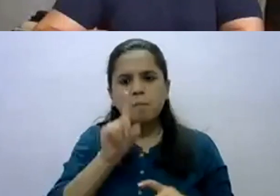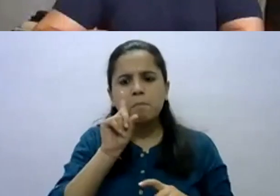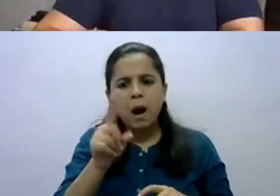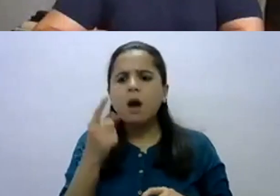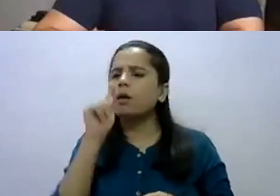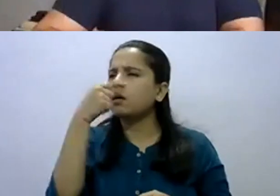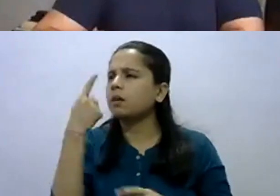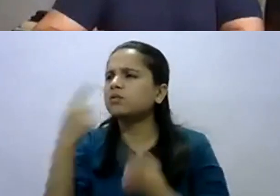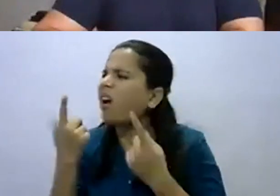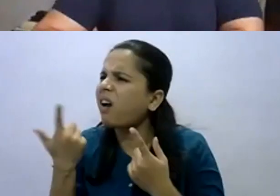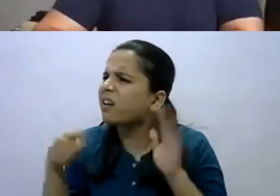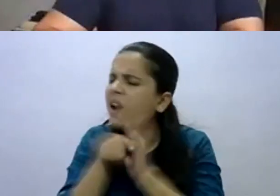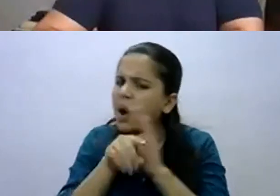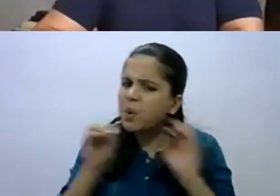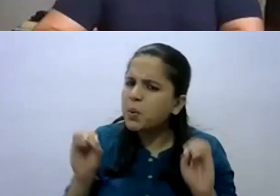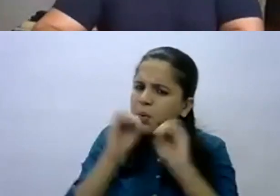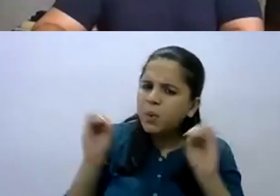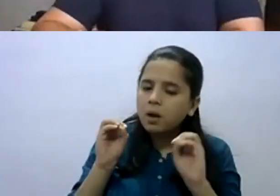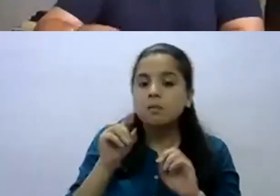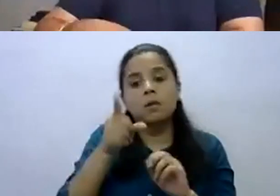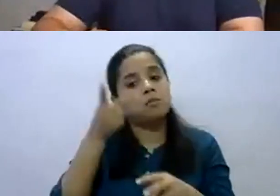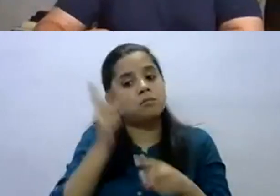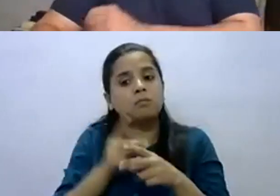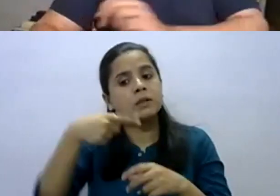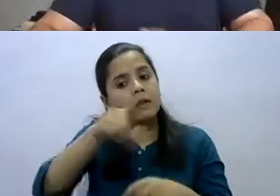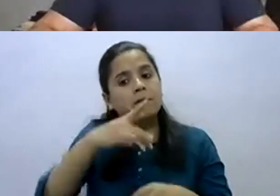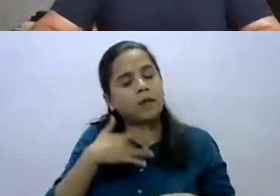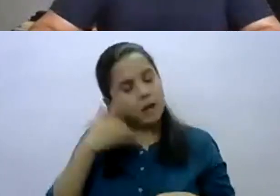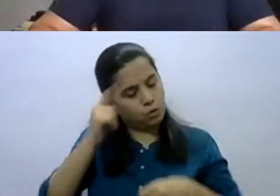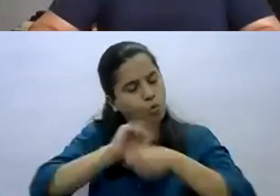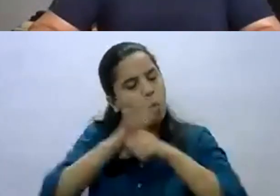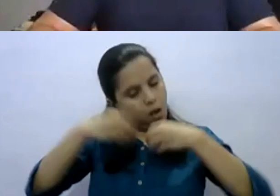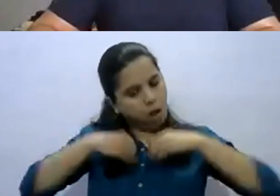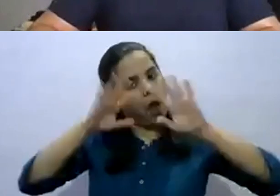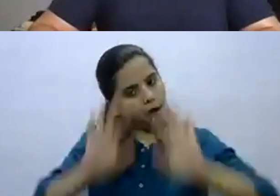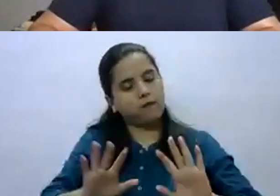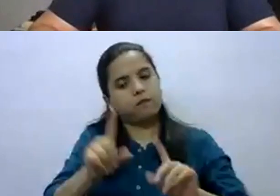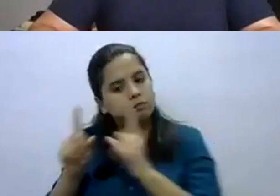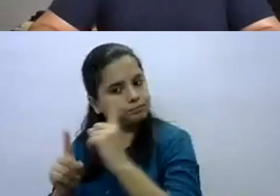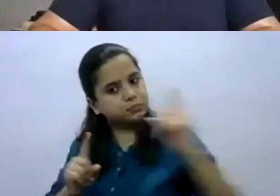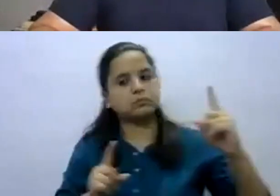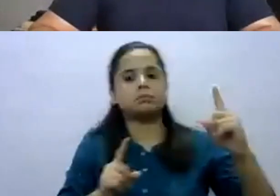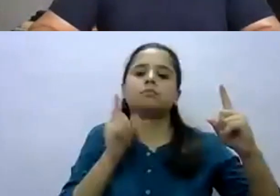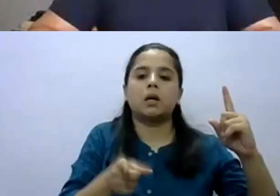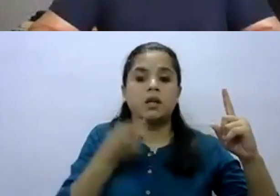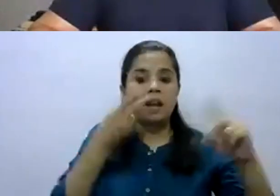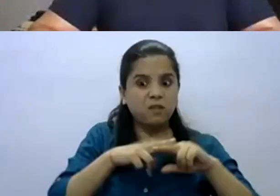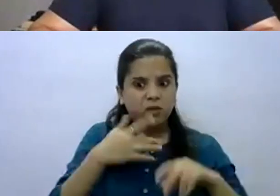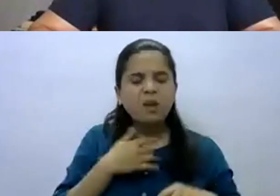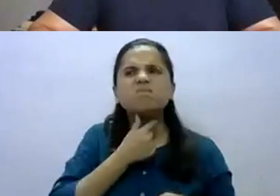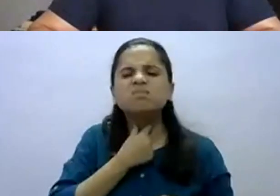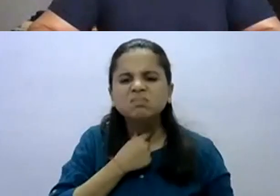coming negative, still you have to consider yourself positive and isolate yourself.